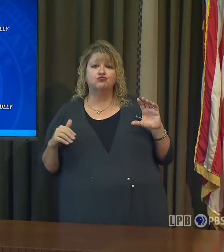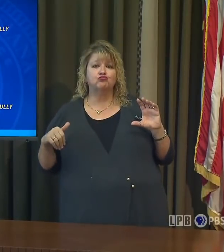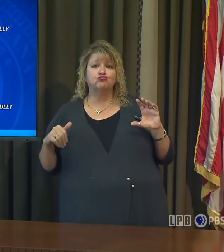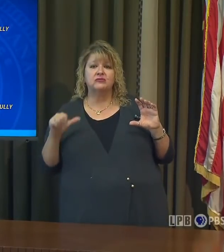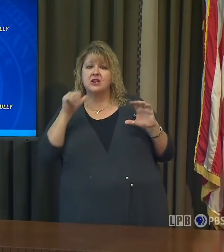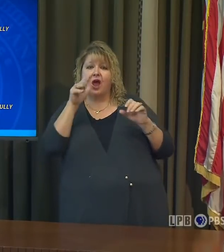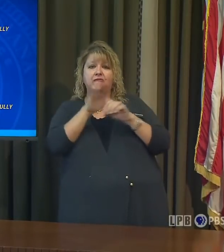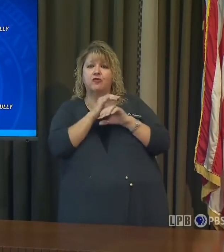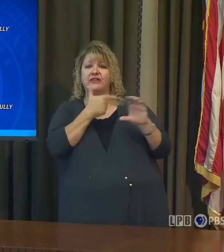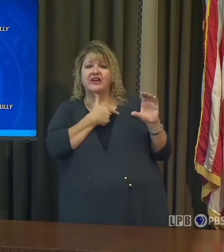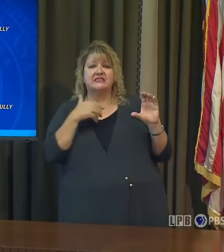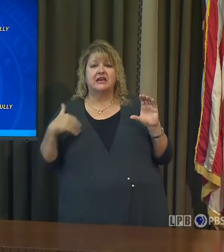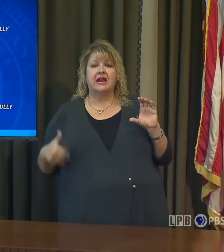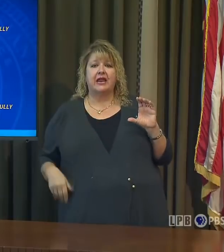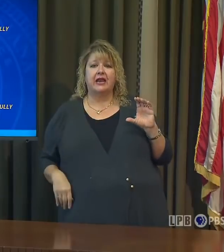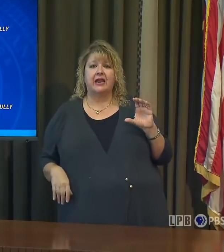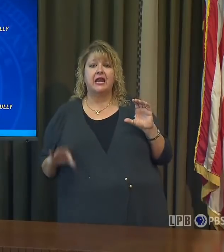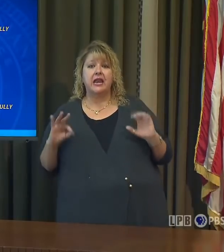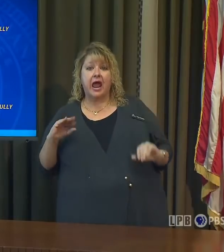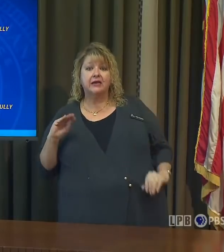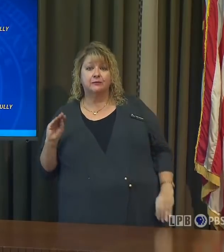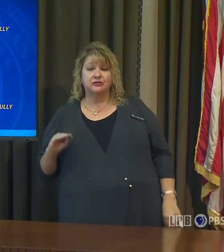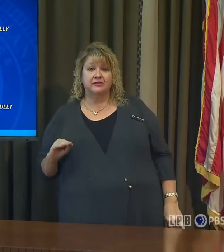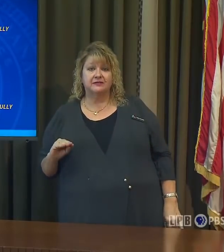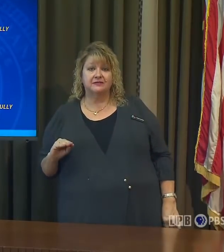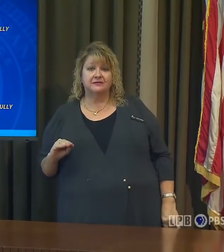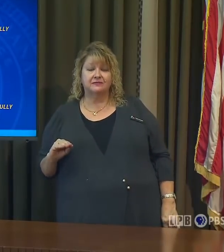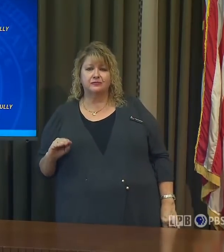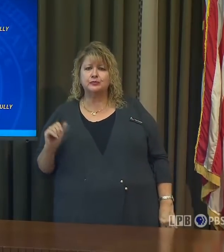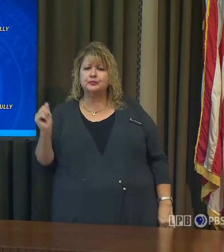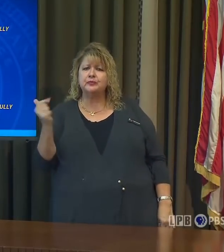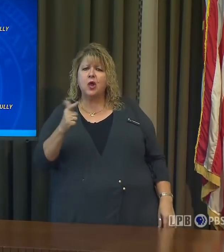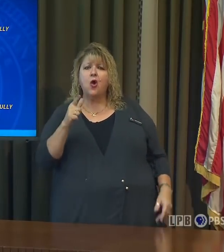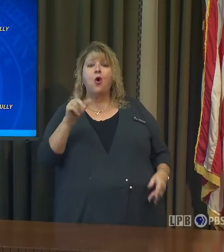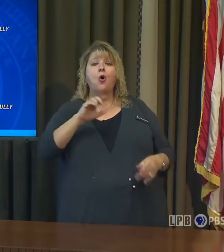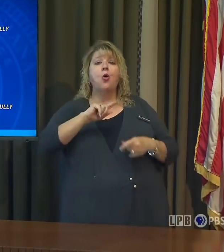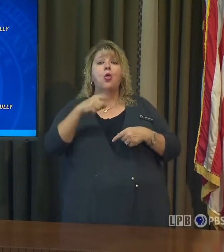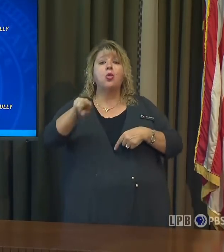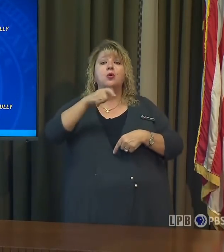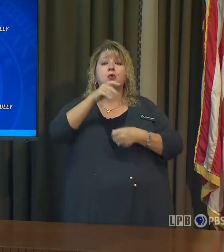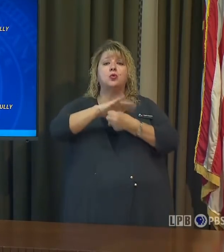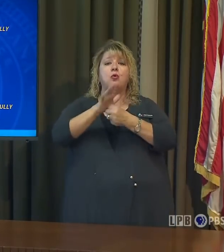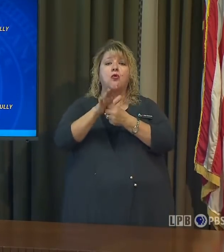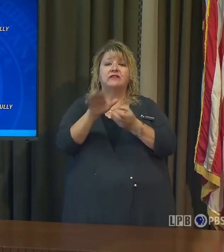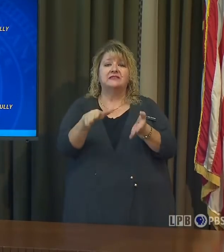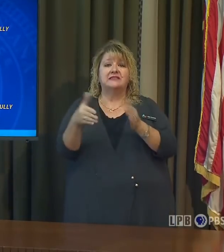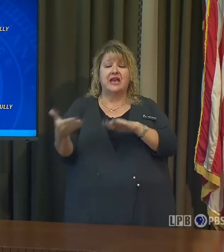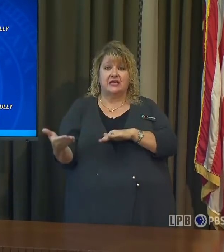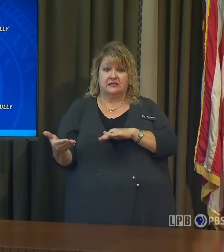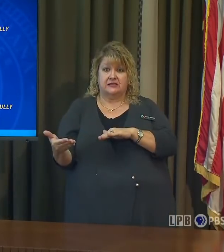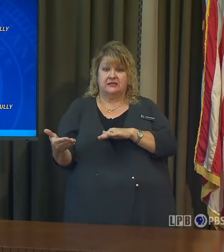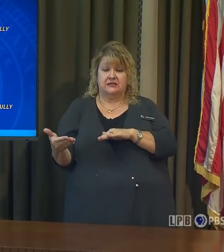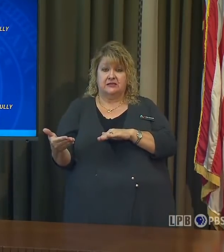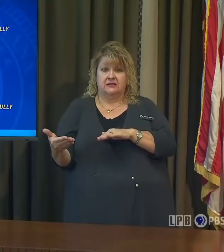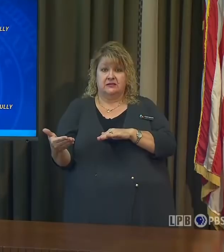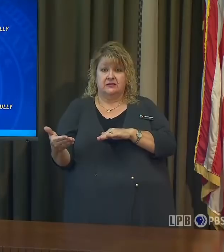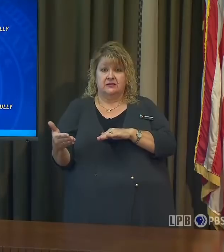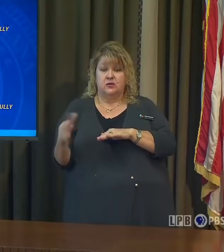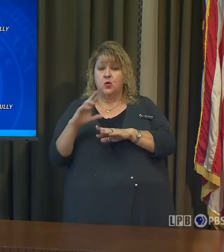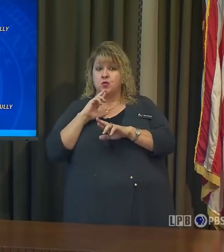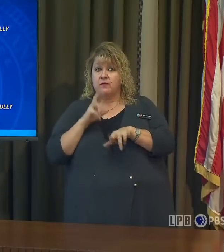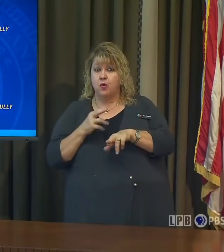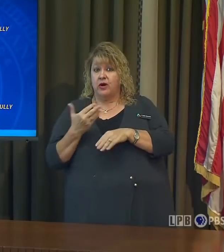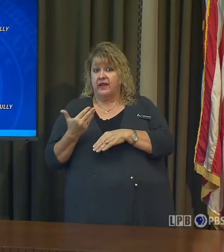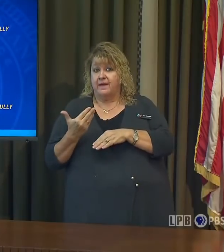fully vaccinated. Of all the COVID-19 deaths that were reported out by the Department of Health